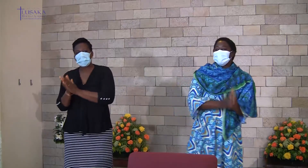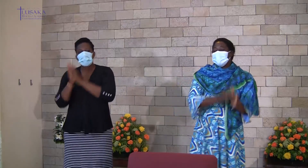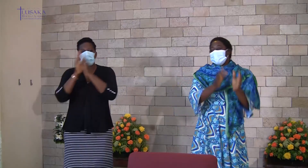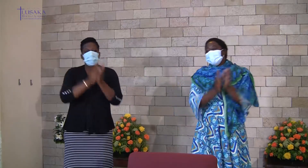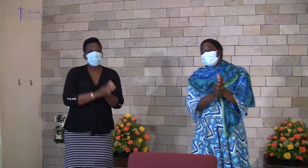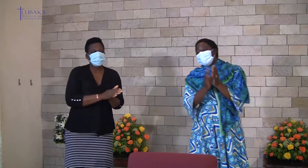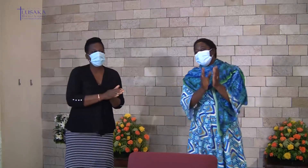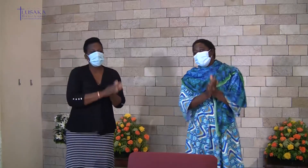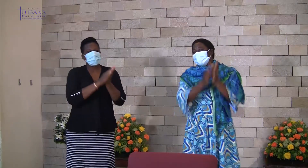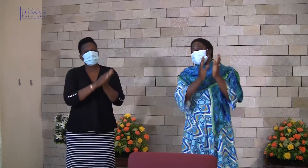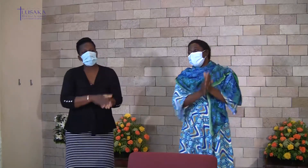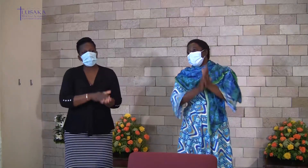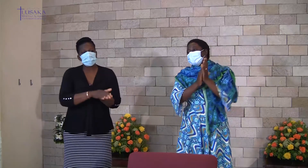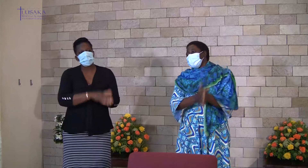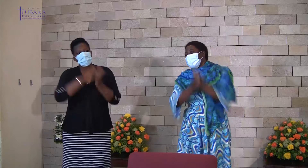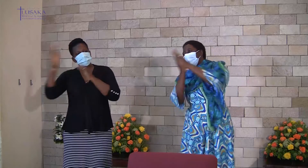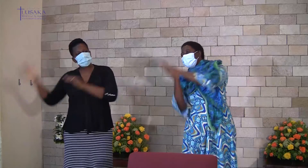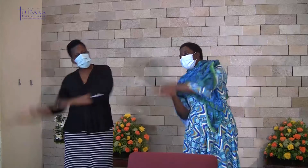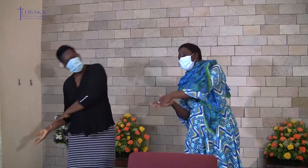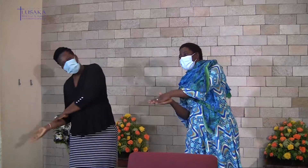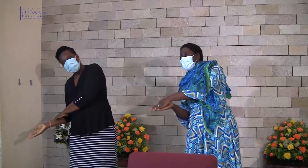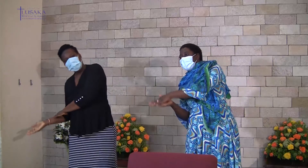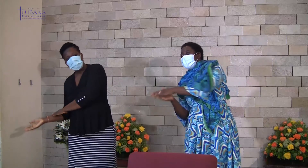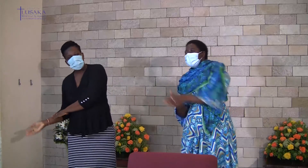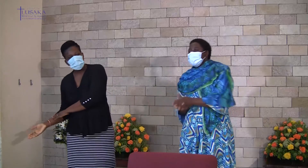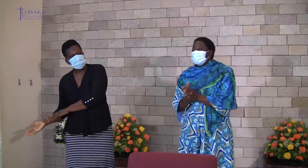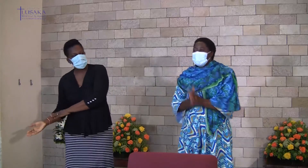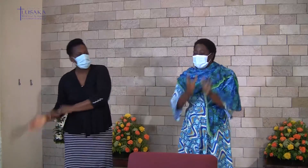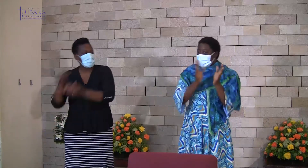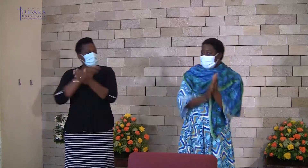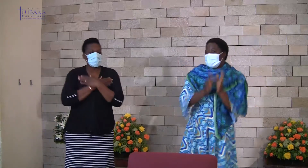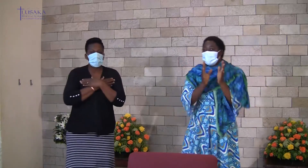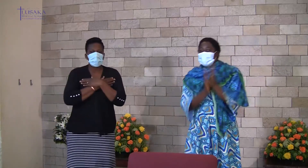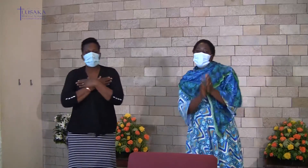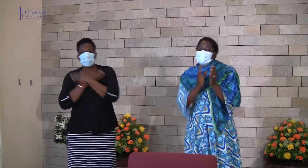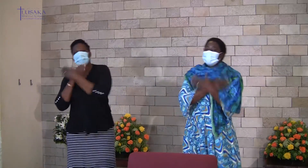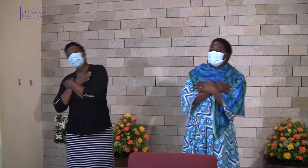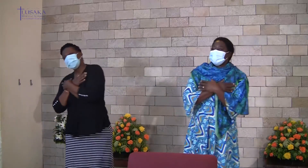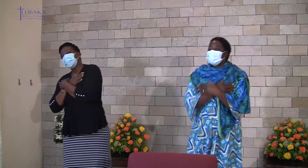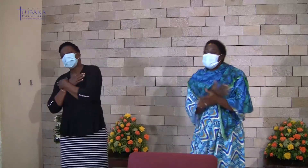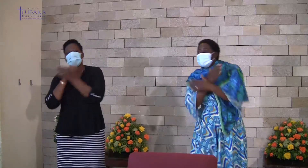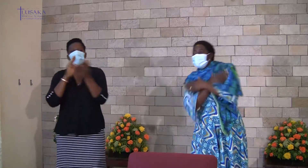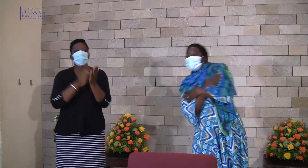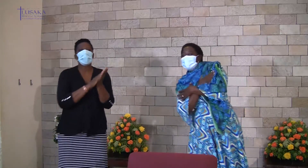Praise him. Praise him when the sun goes down.